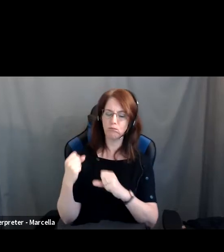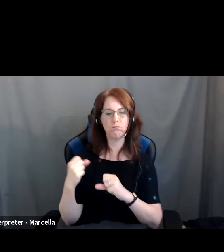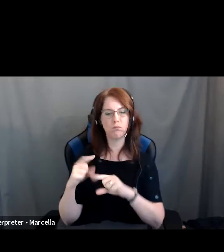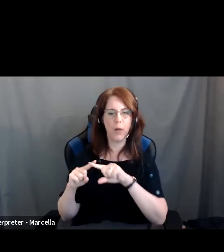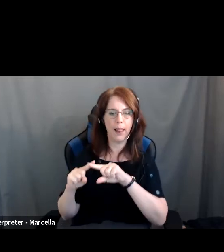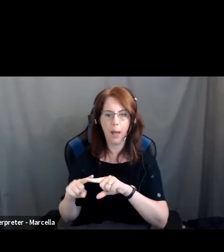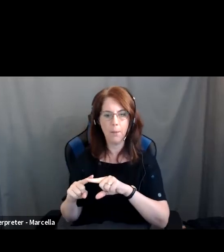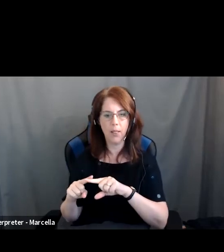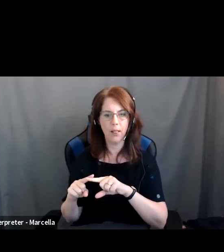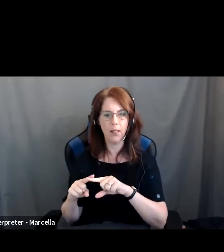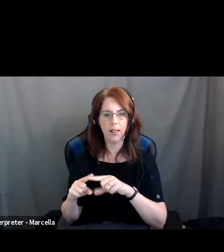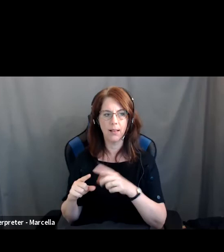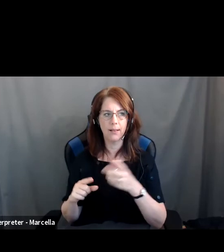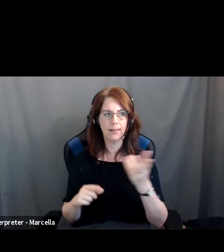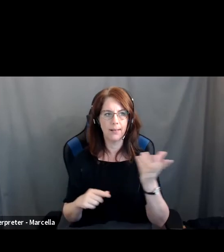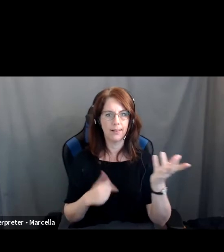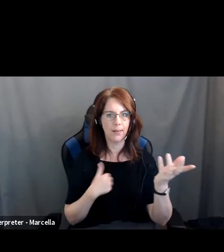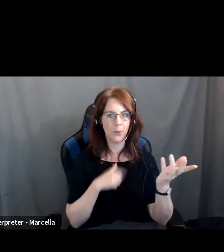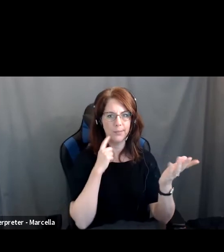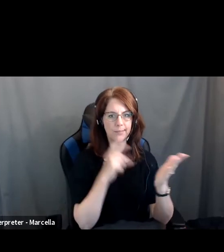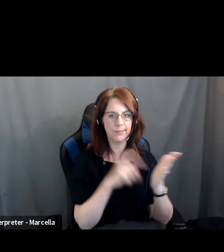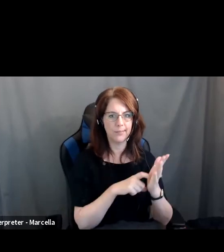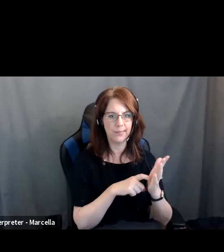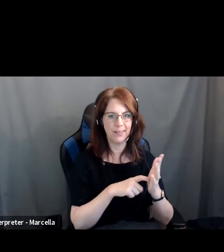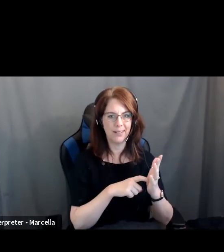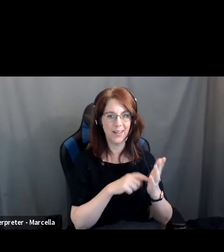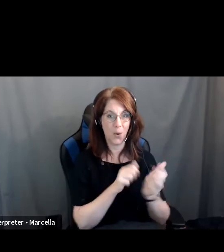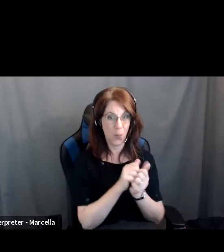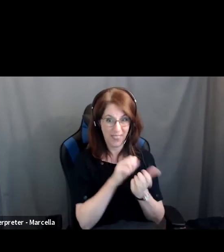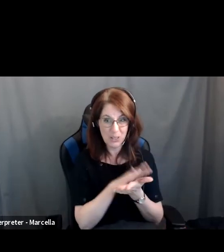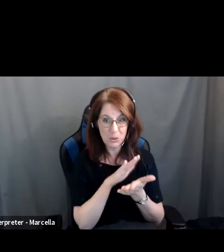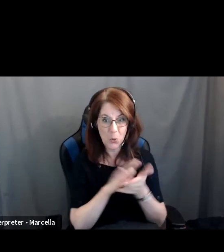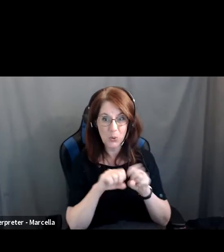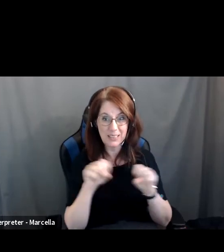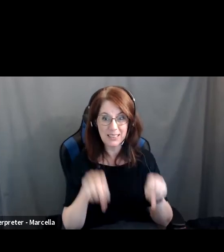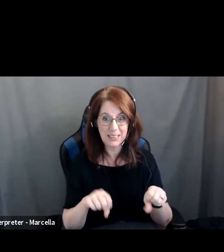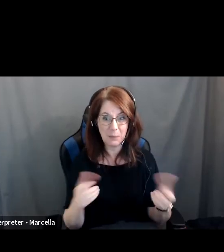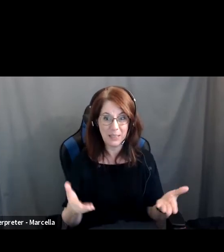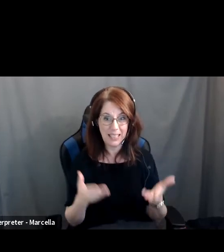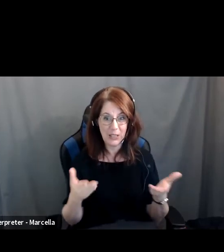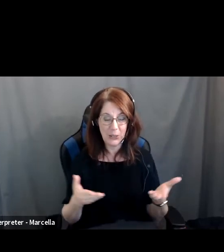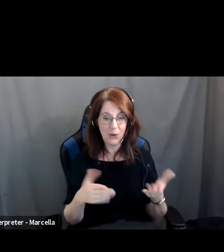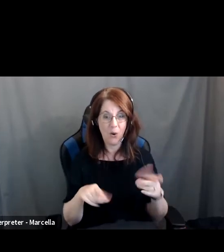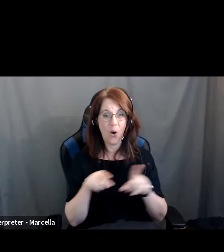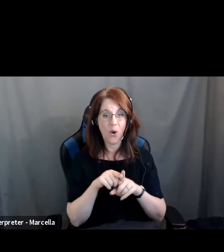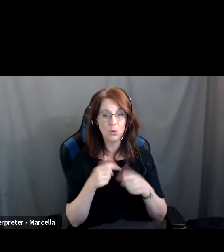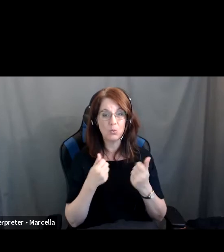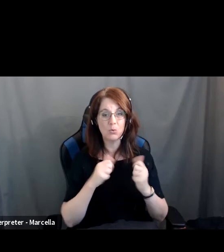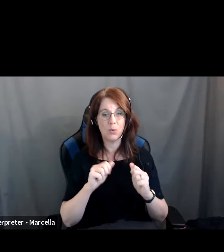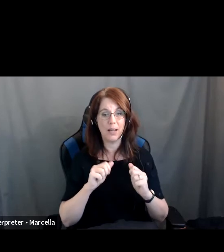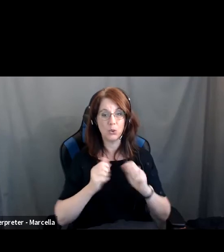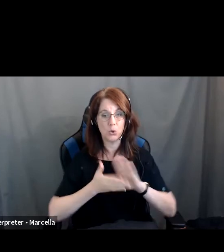But as we have discovered, dealing with the school systems here, and also dealing with trying to